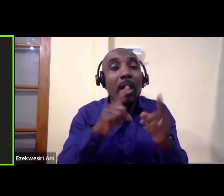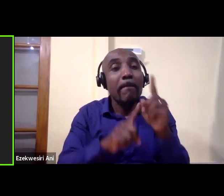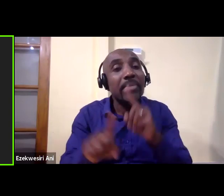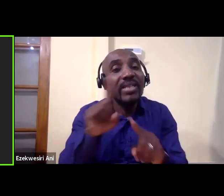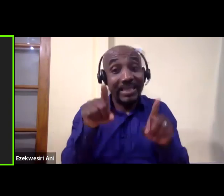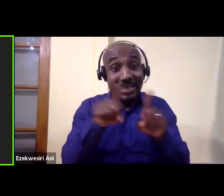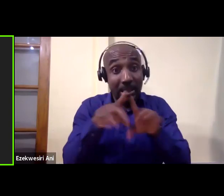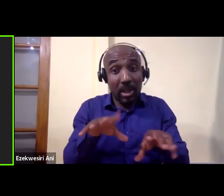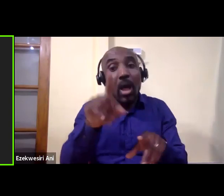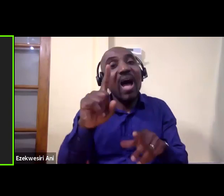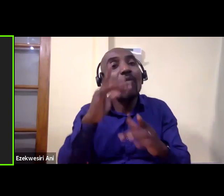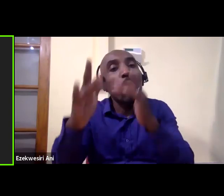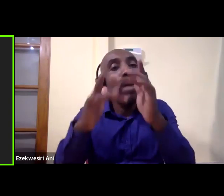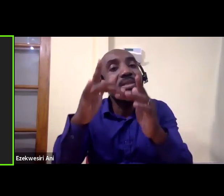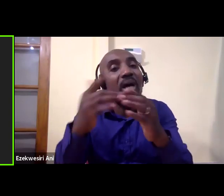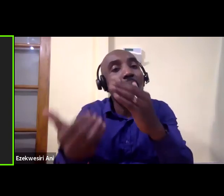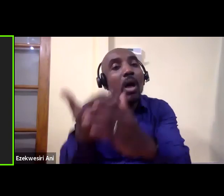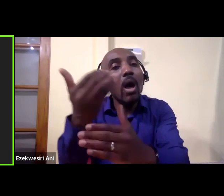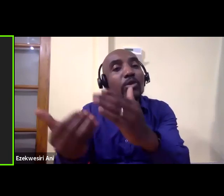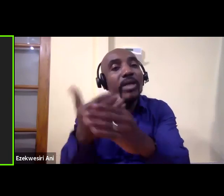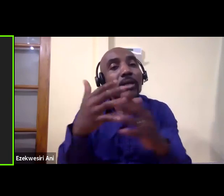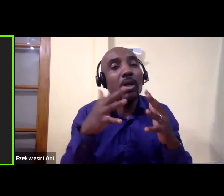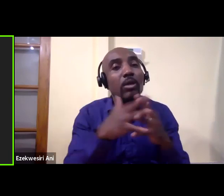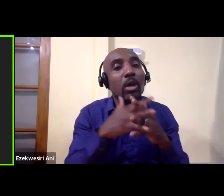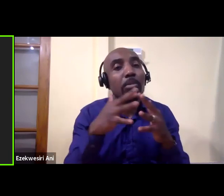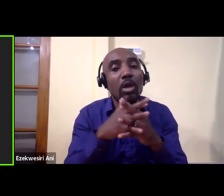for further information. That's